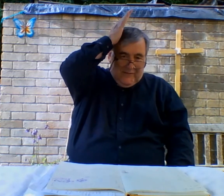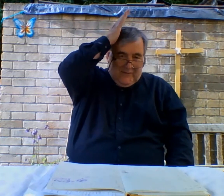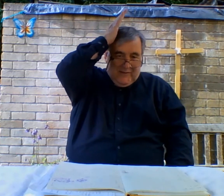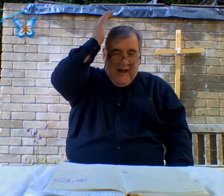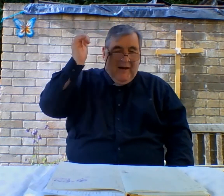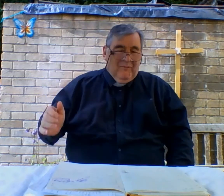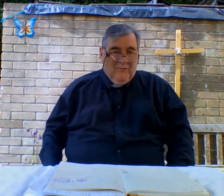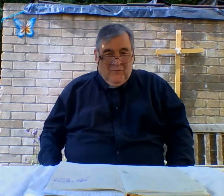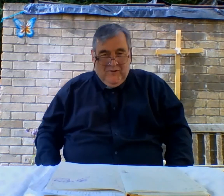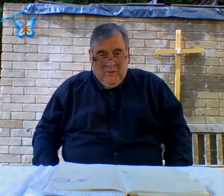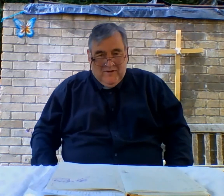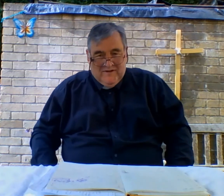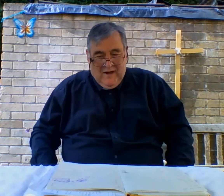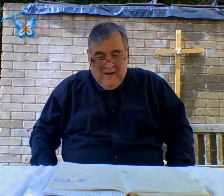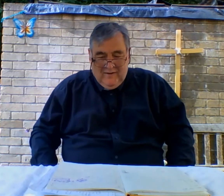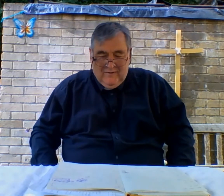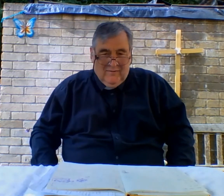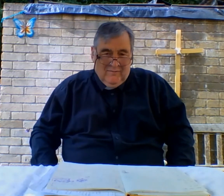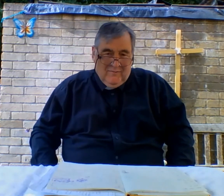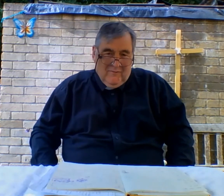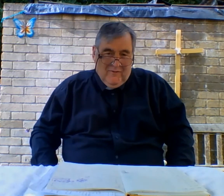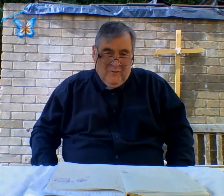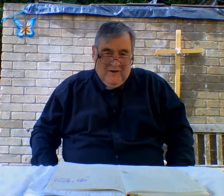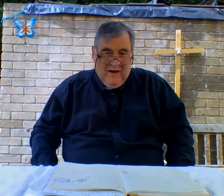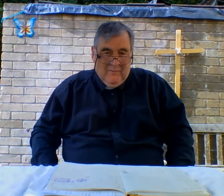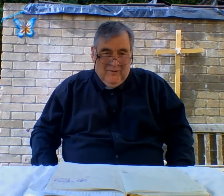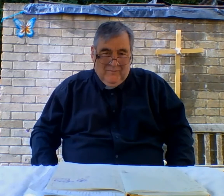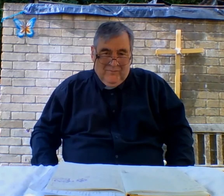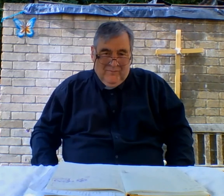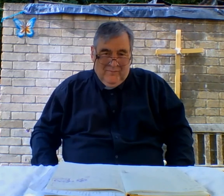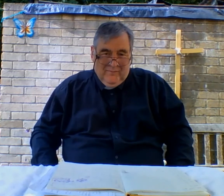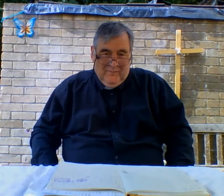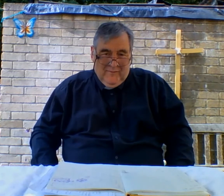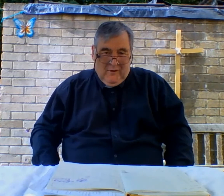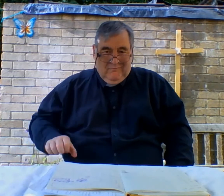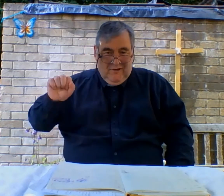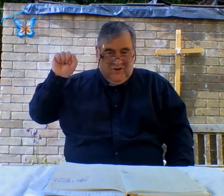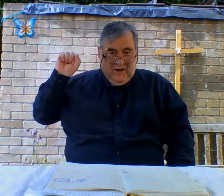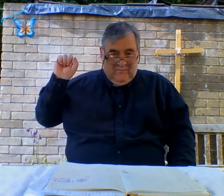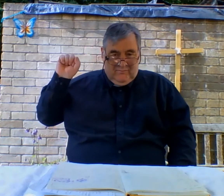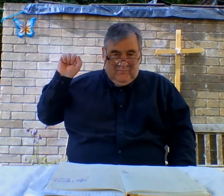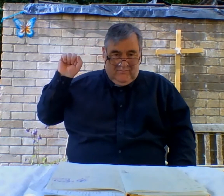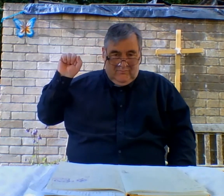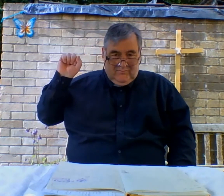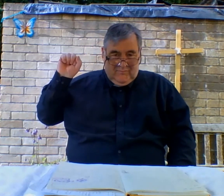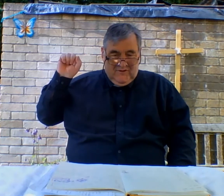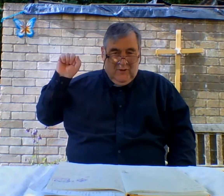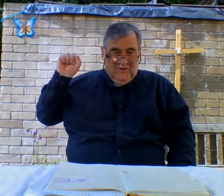The hat with one side folded up. Russia. It's the old sign,